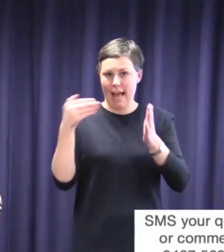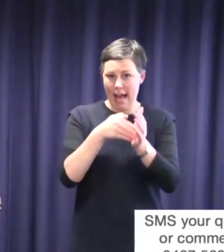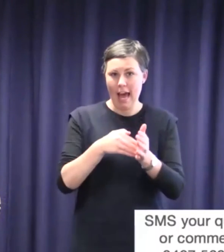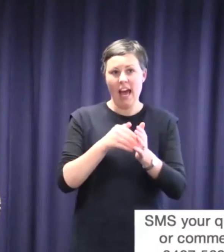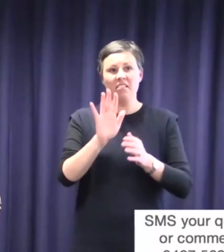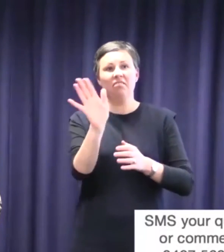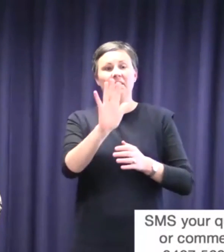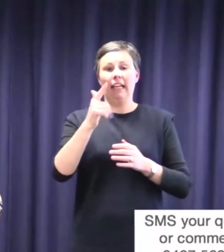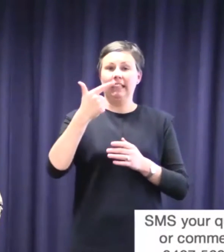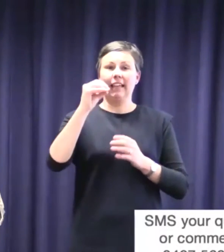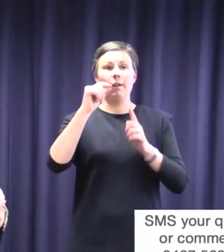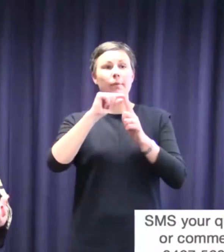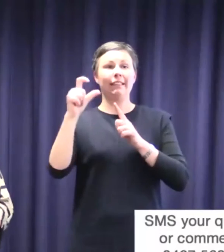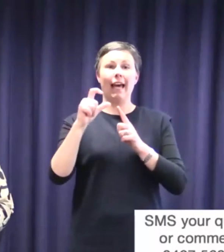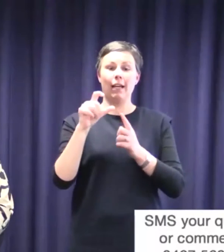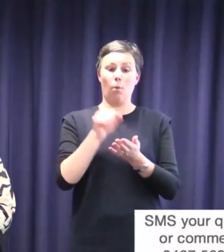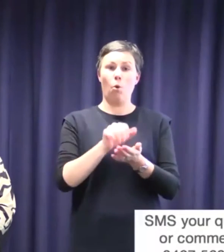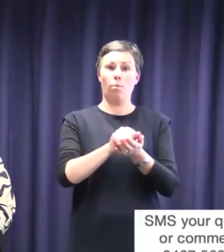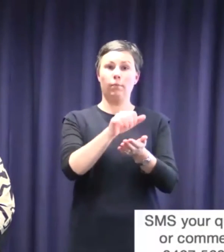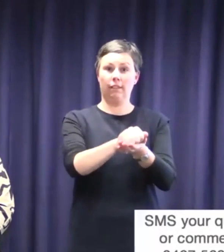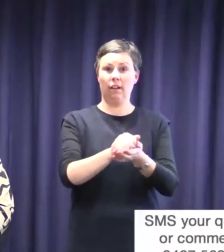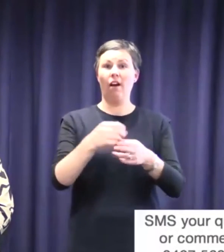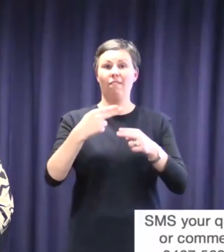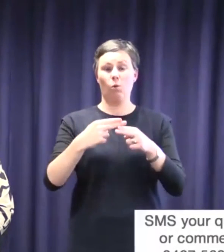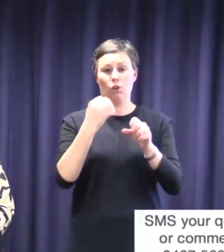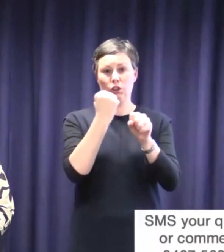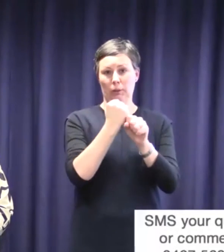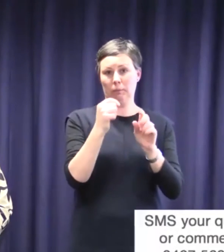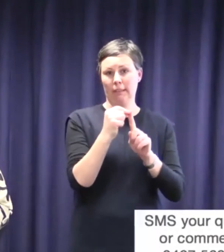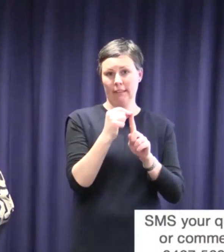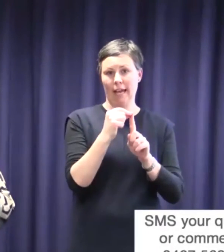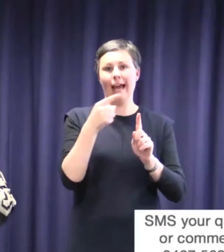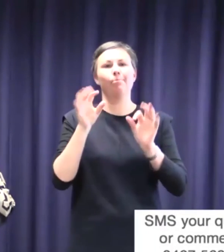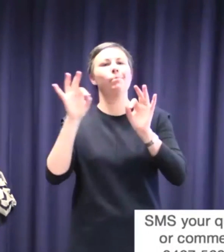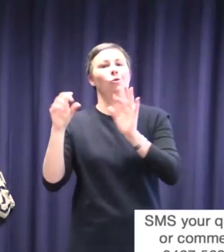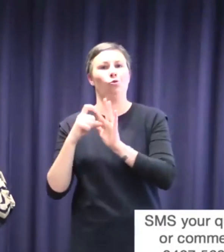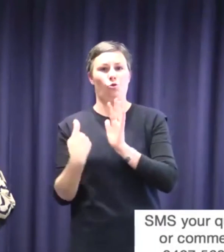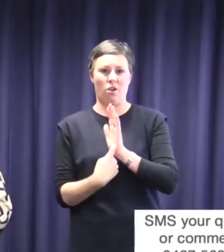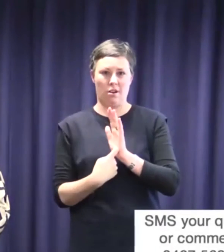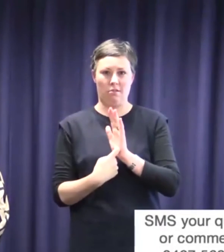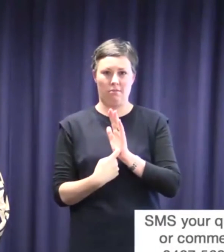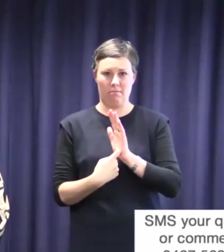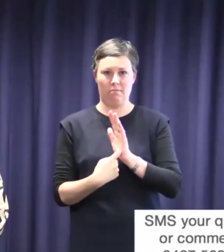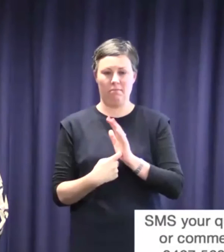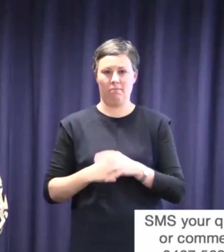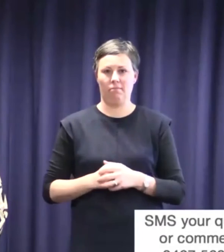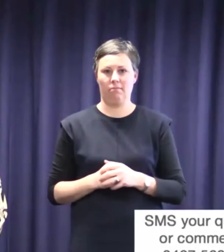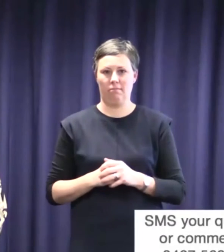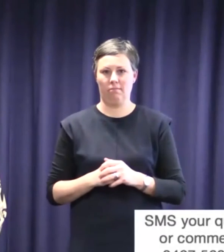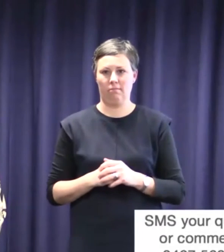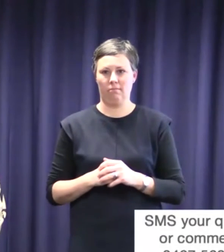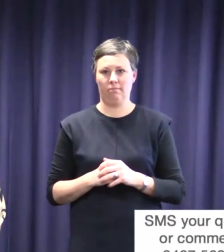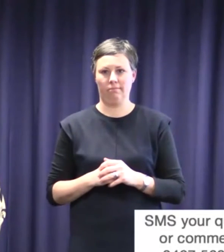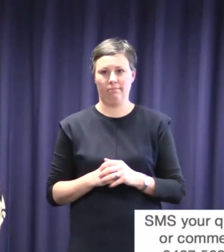our appointments, and not surprisingly, are for GP and specialists. So that was one of the things that we're obviously